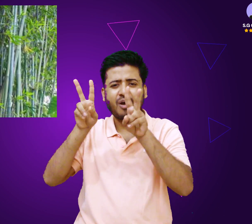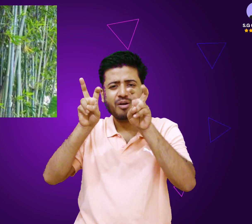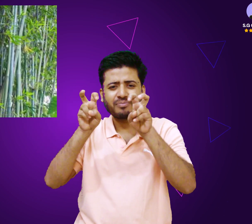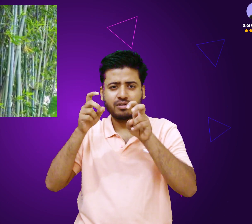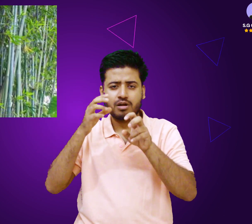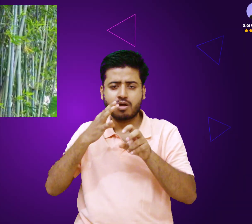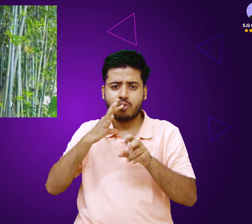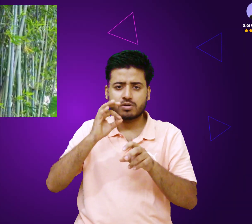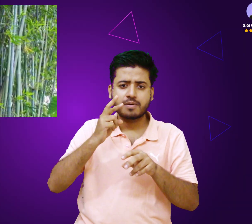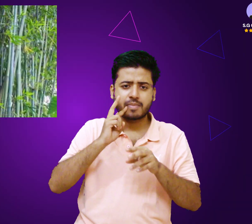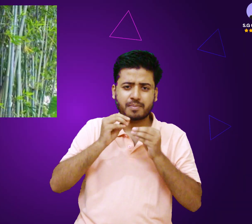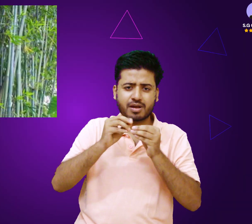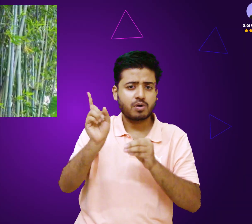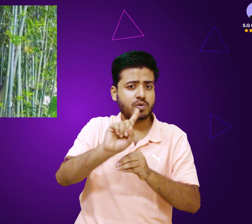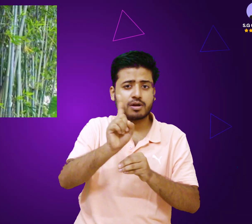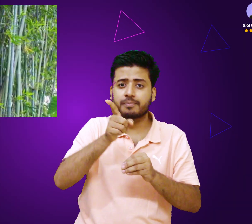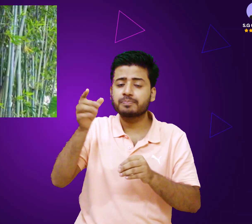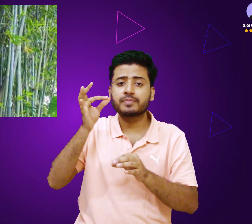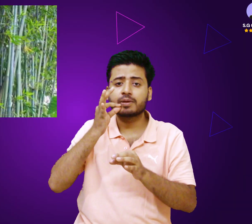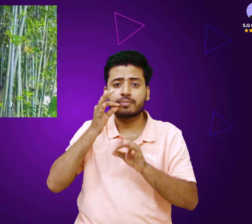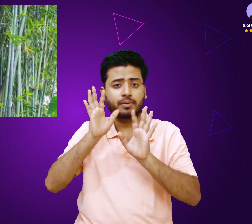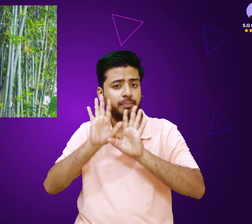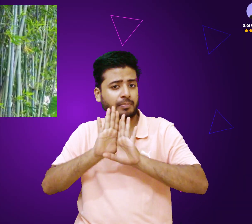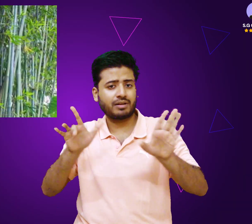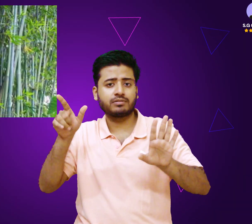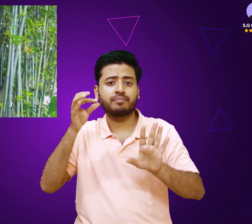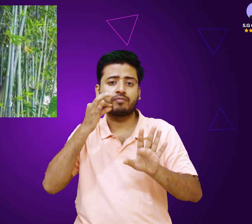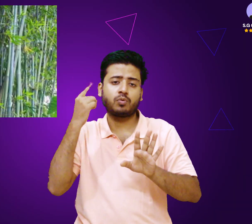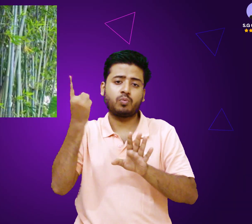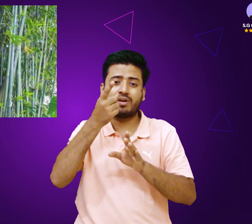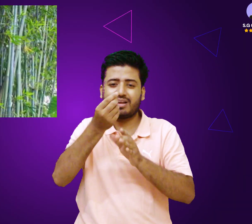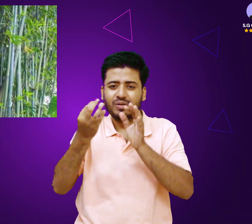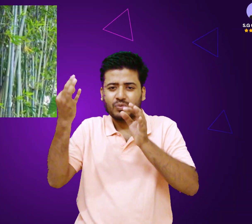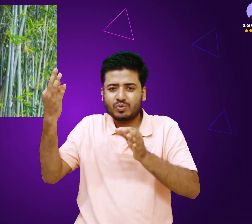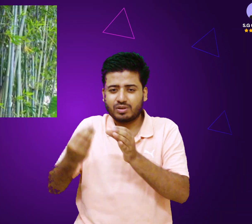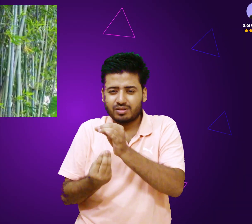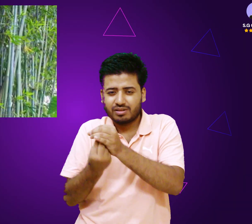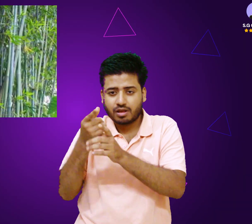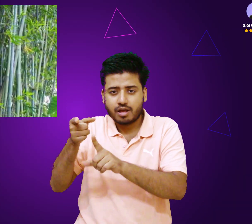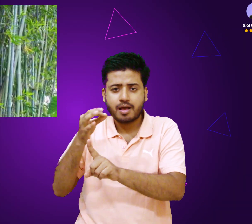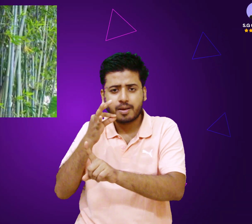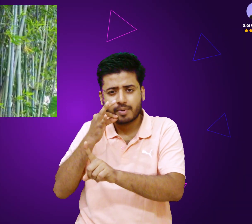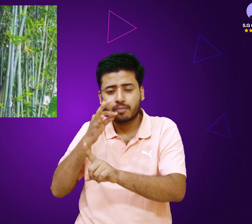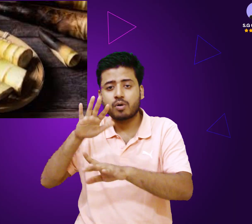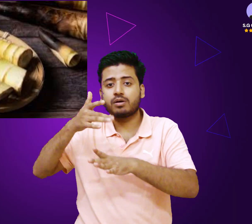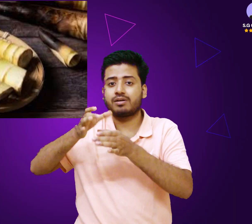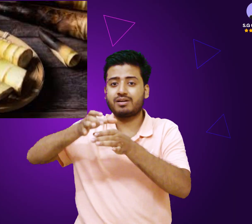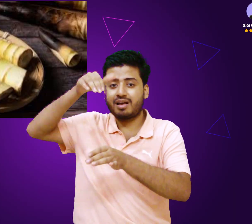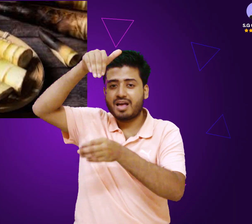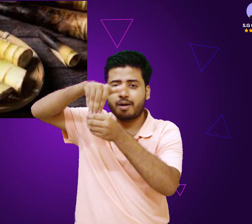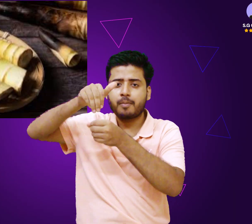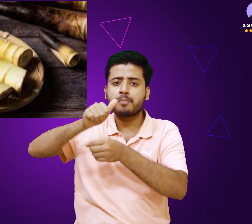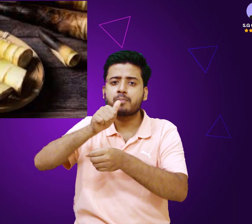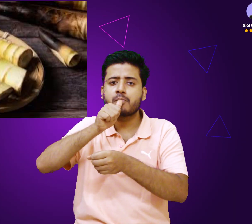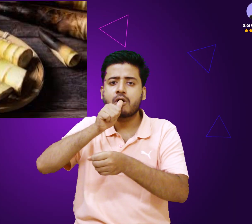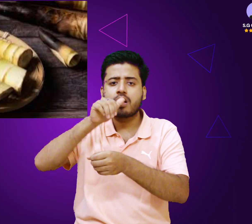injected into bamboo trunks using the plant as a natural fermentation chamber. The wine matures with the plant's growth, commonly a